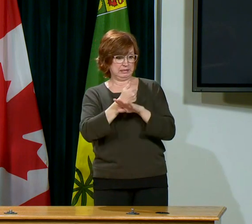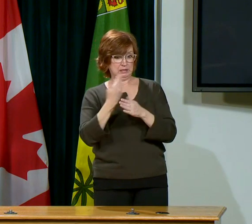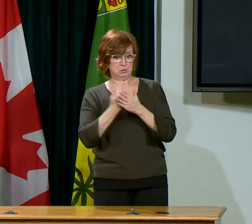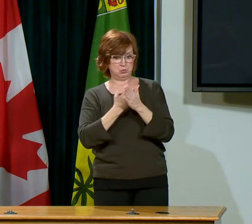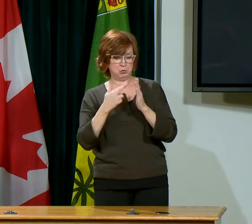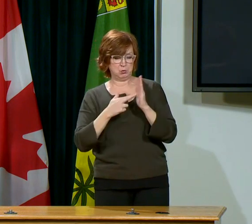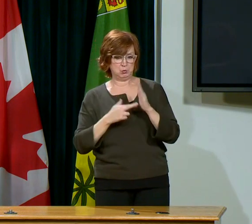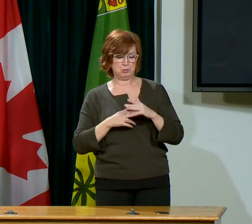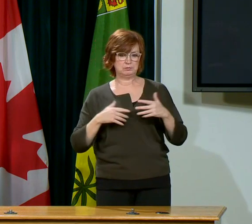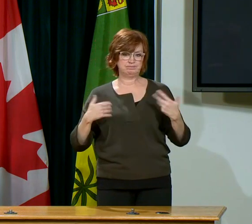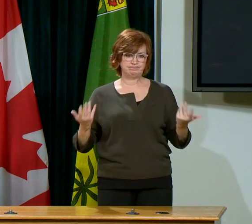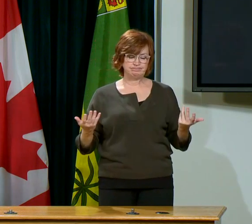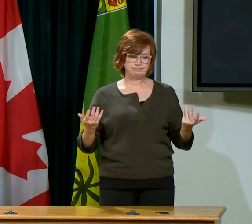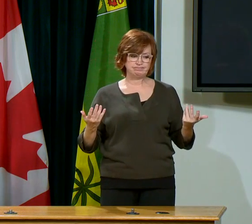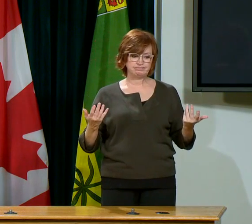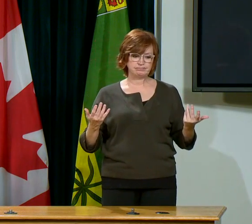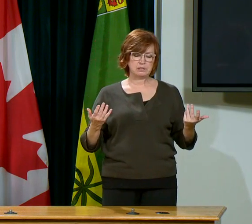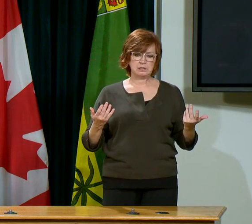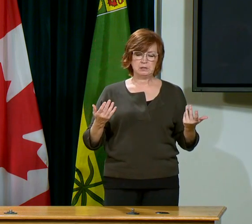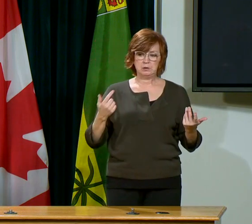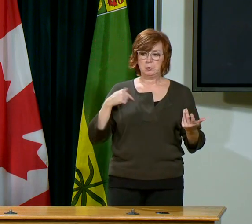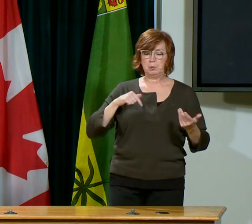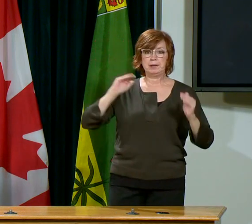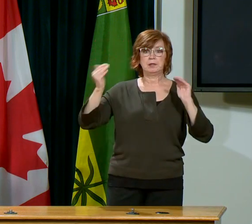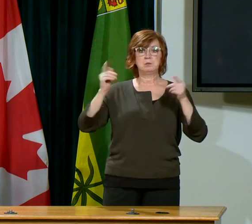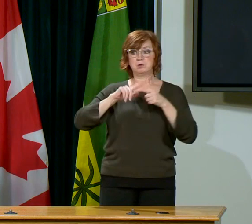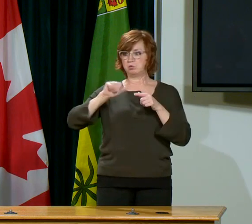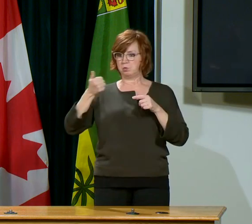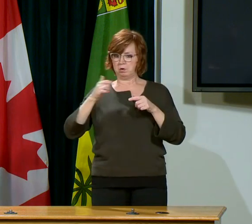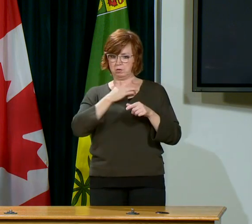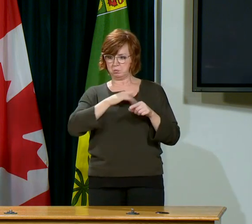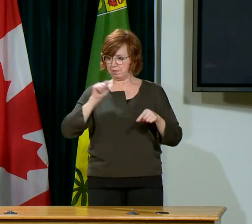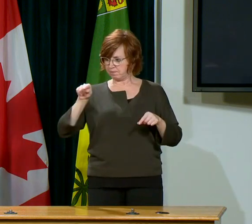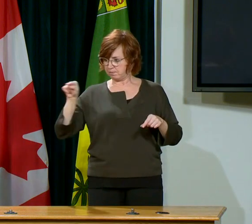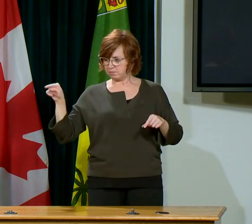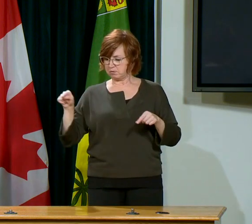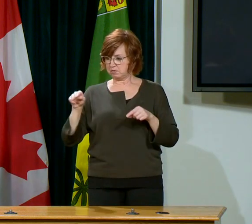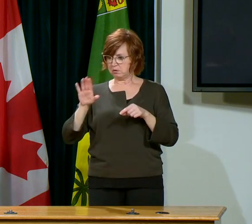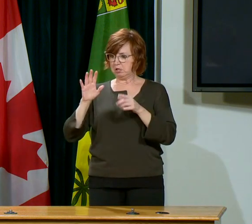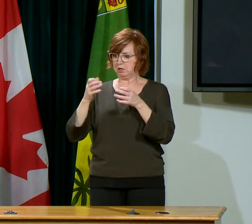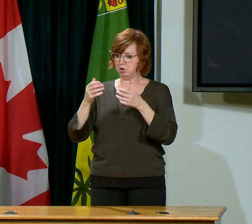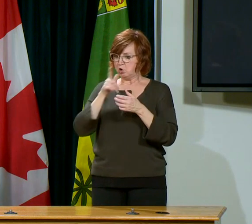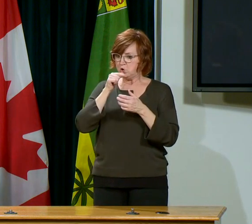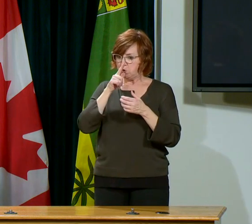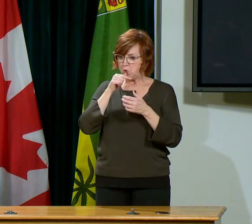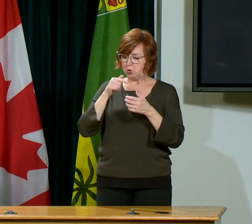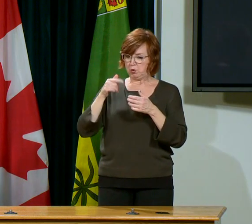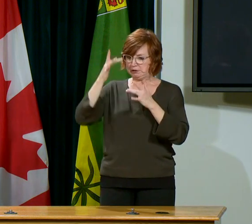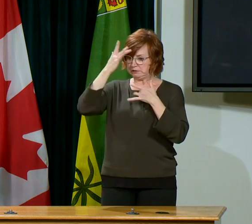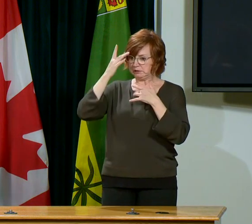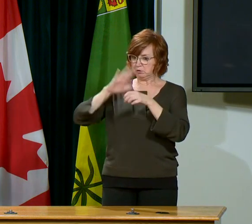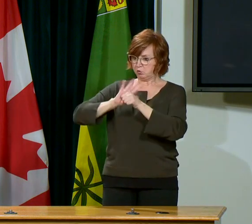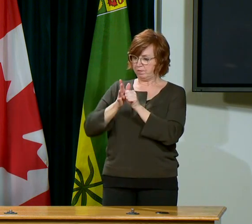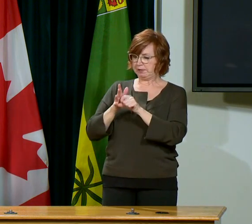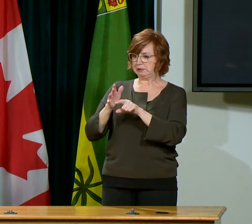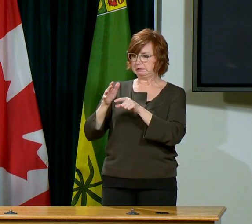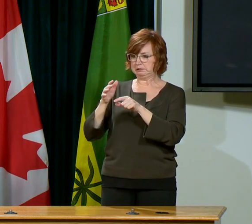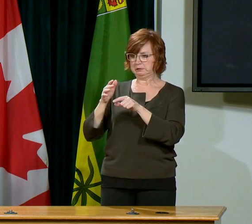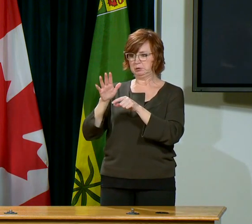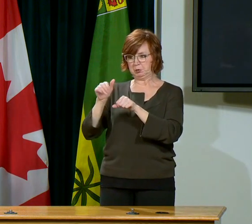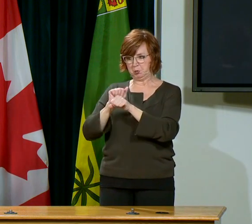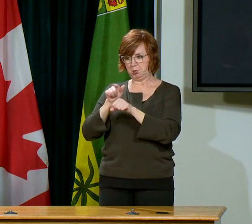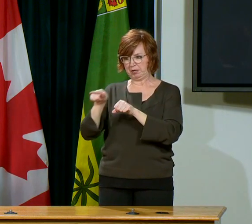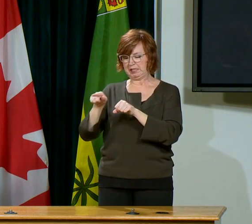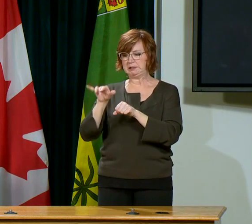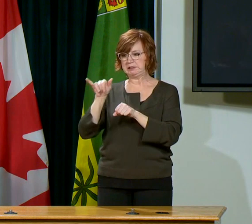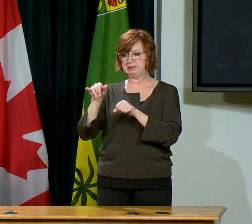of healthcare workers are infected with the virus or have a tendency to be. So we have to keep those numbers in mind as well as we're planning around